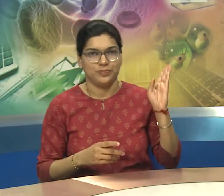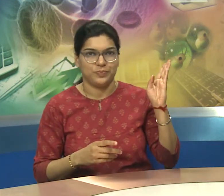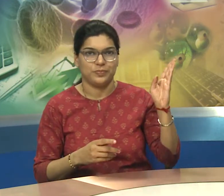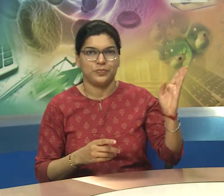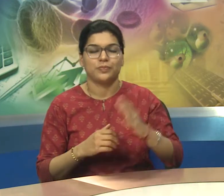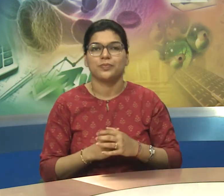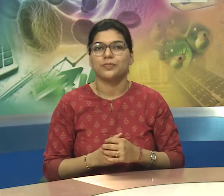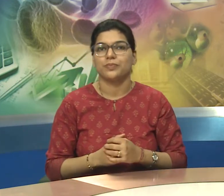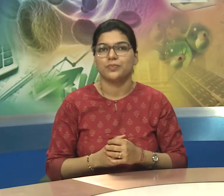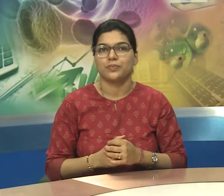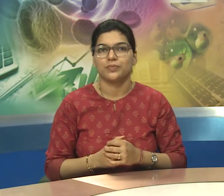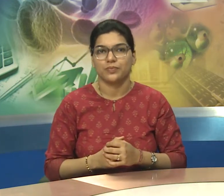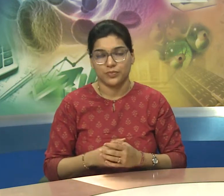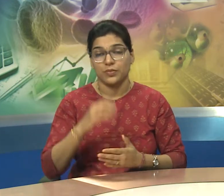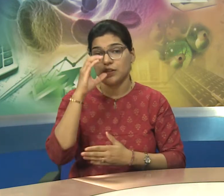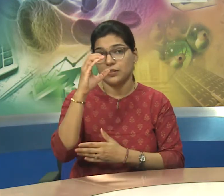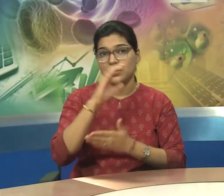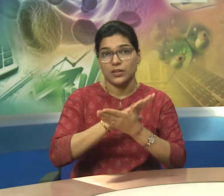13. The name of the lesson is